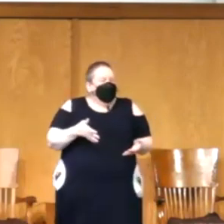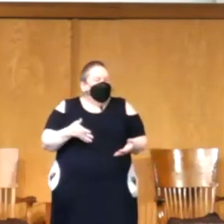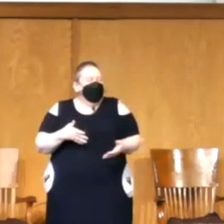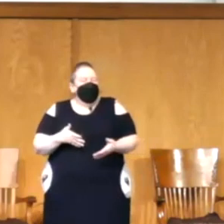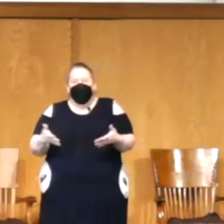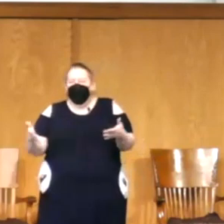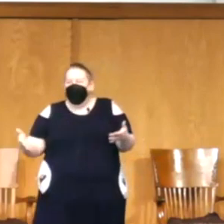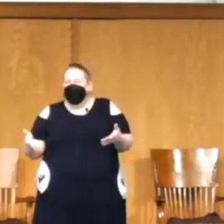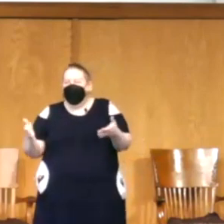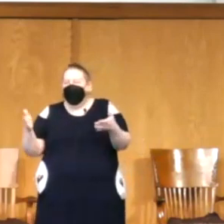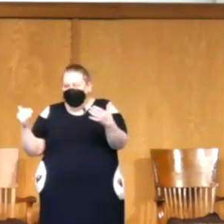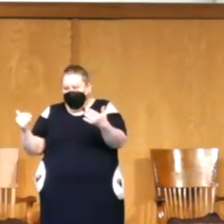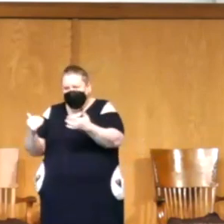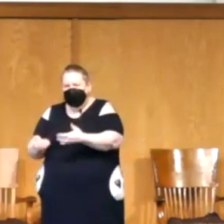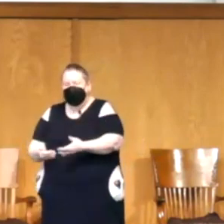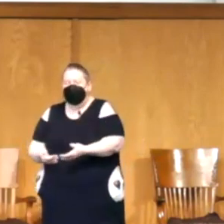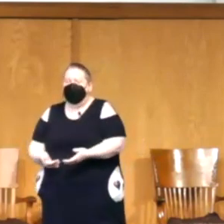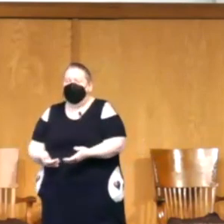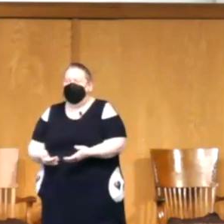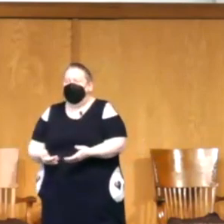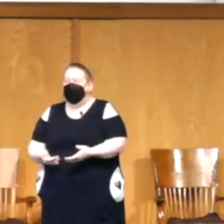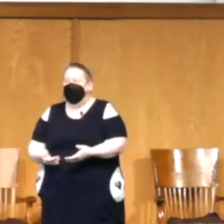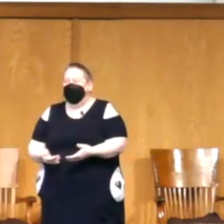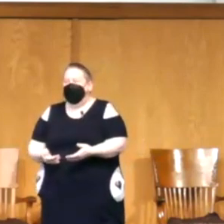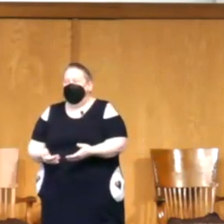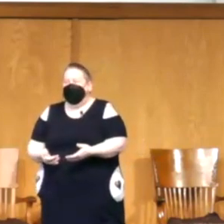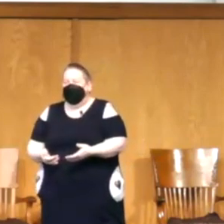is not worth attending to.